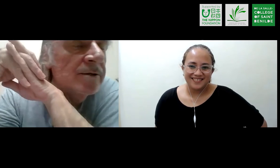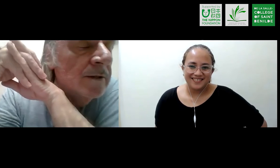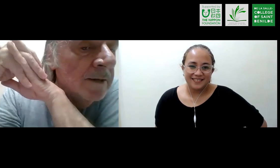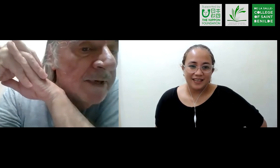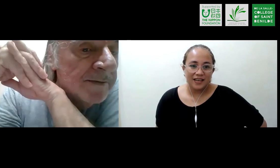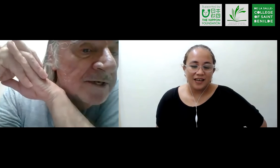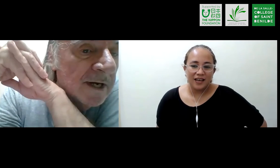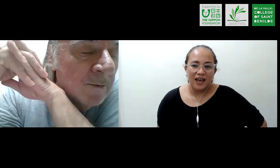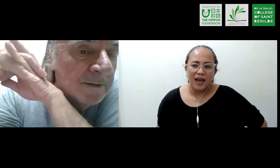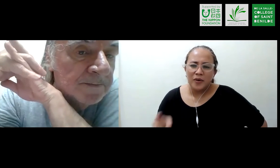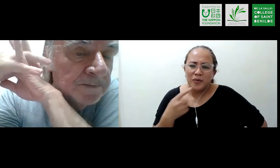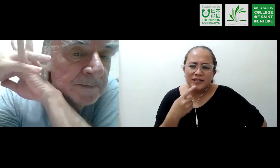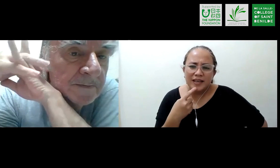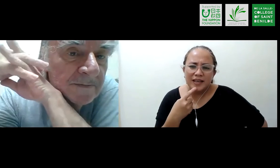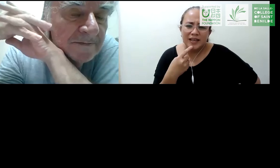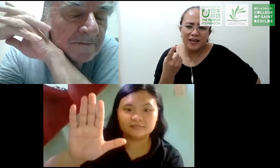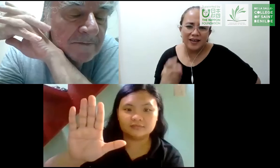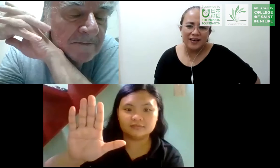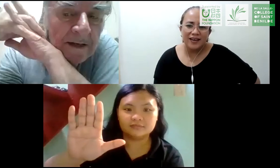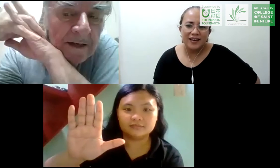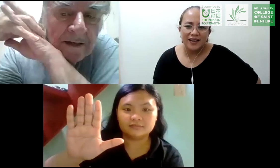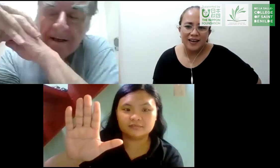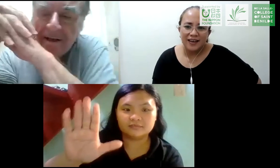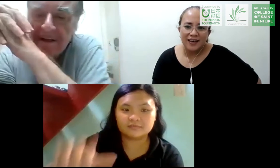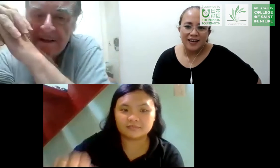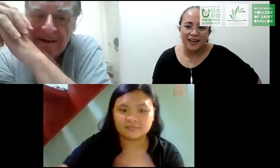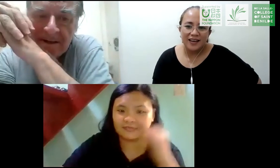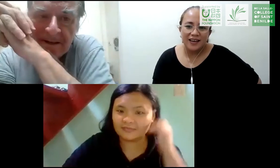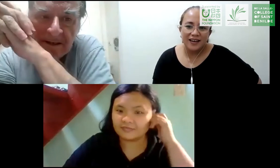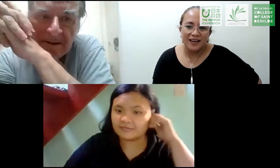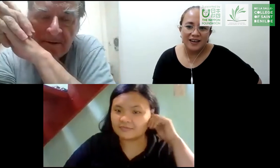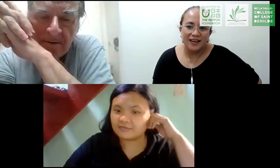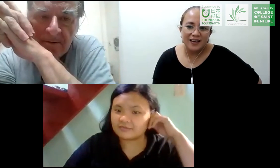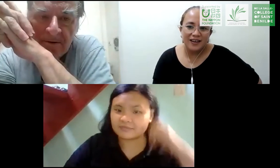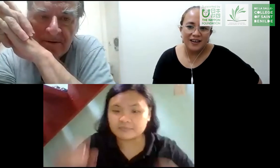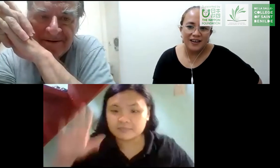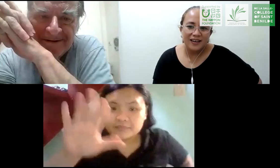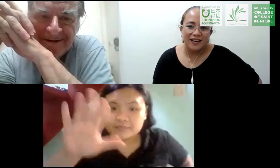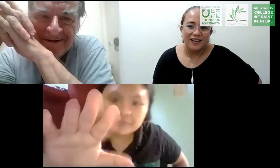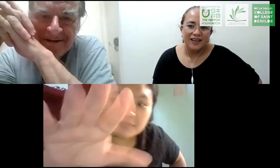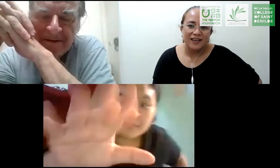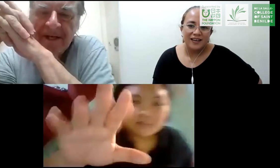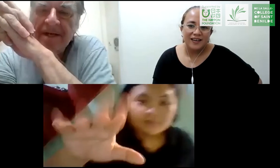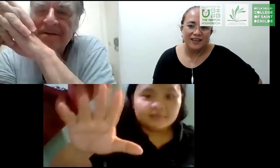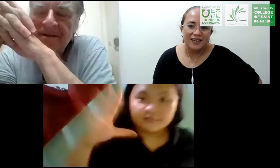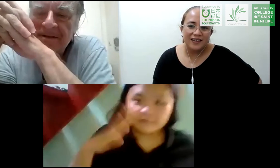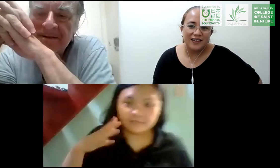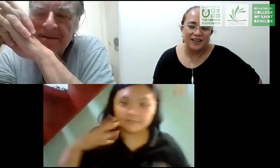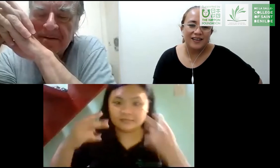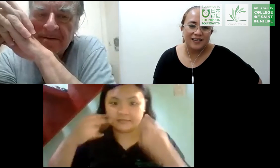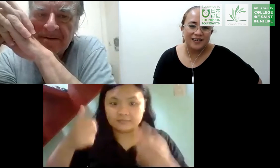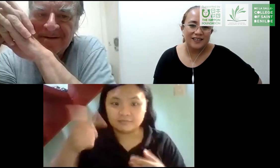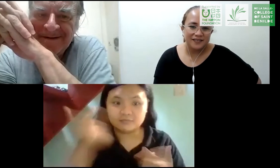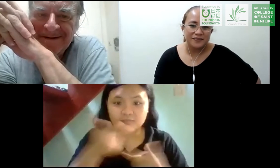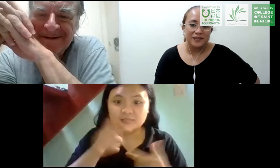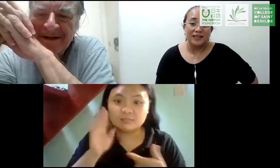Sorry, is Peeps But is signing what? Thebes signs. Hopefully, it's not just we learn something, but you could Yes. actually apply it